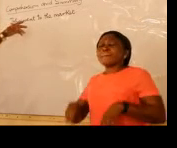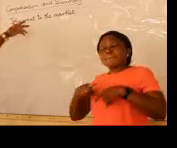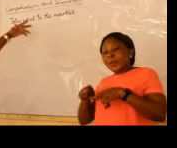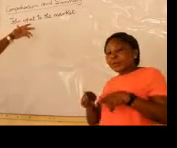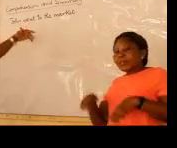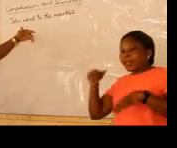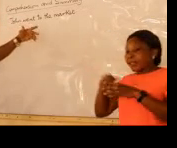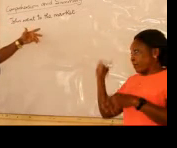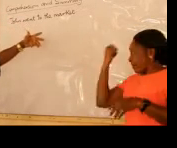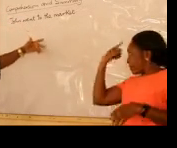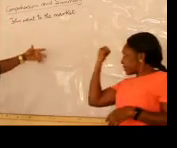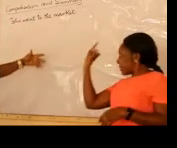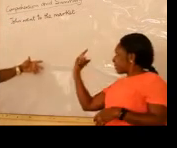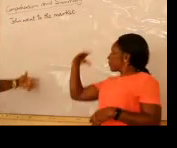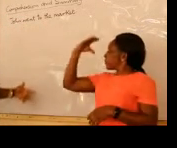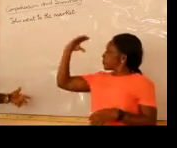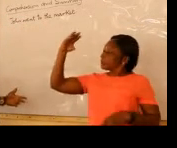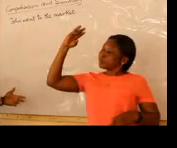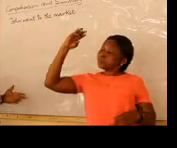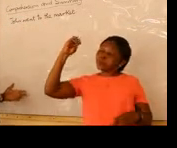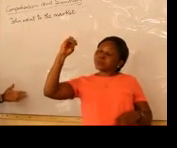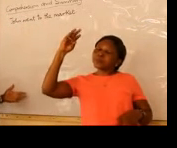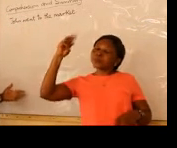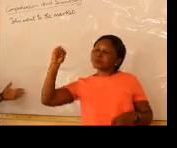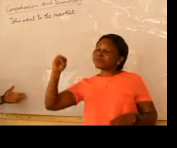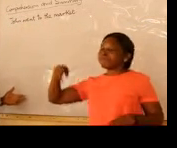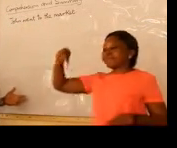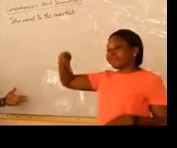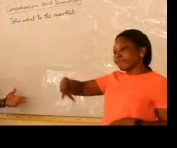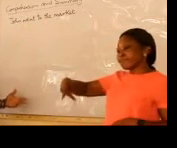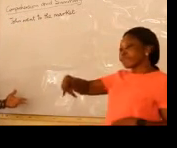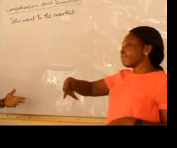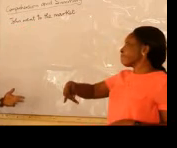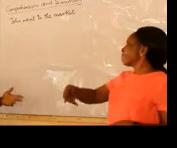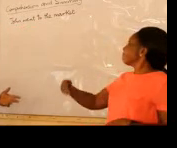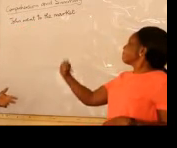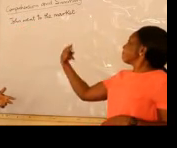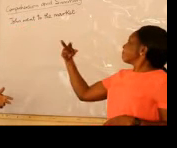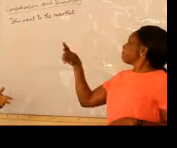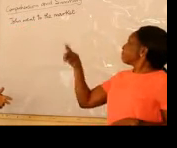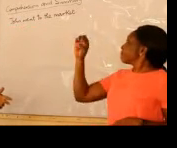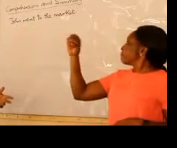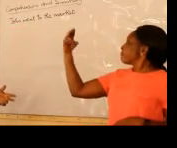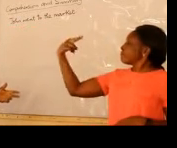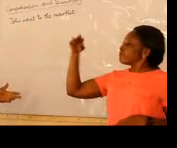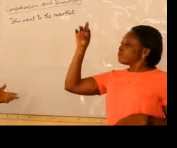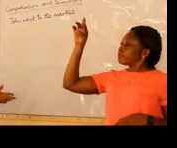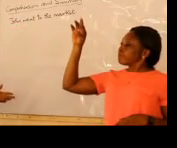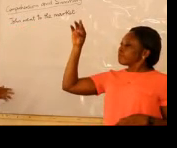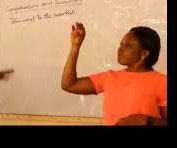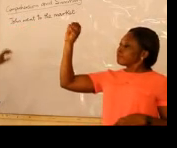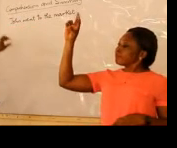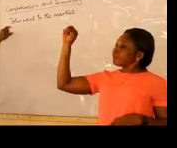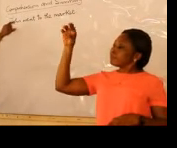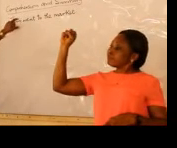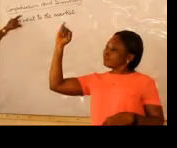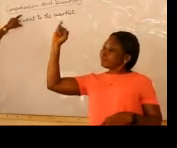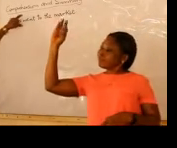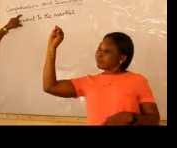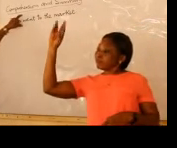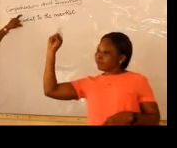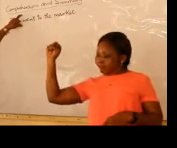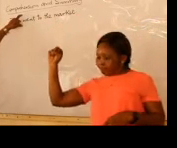to the market and when he came back, the sister had already been taken to the hospital. You